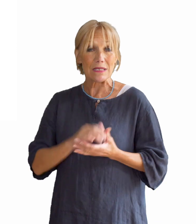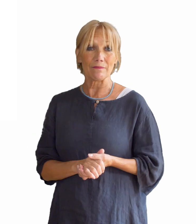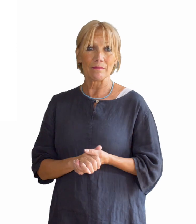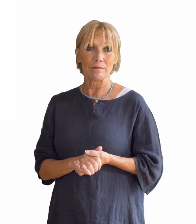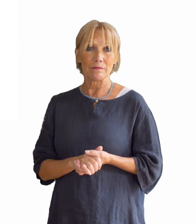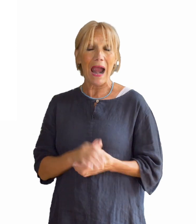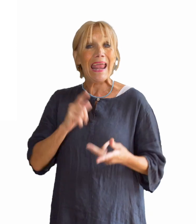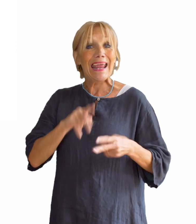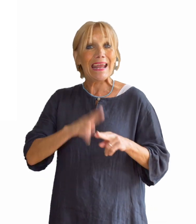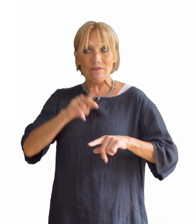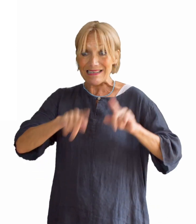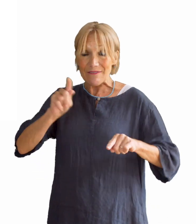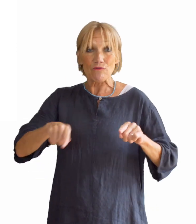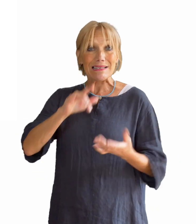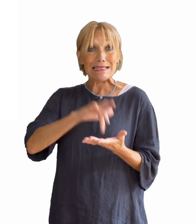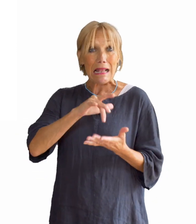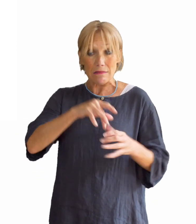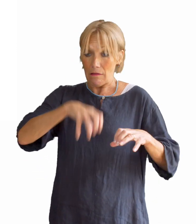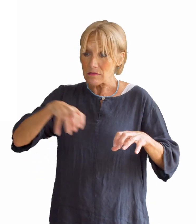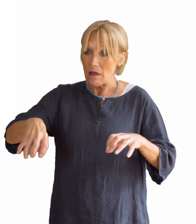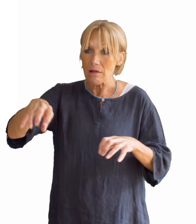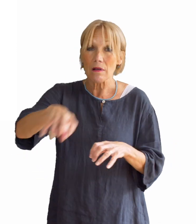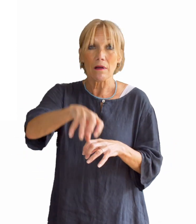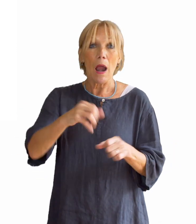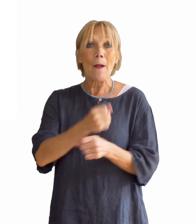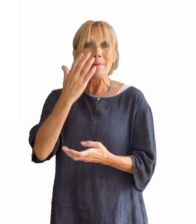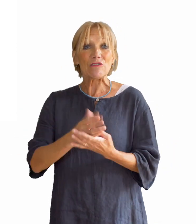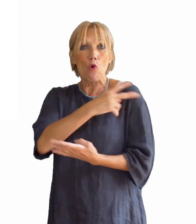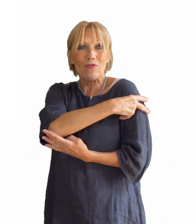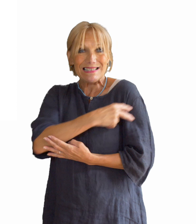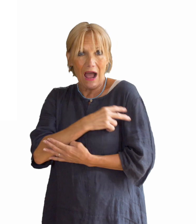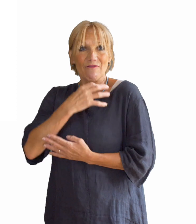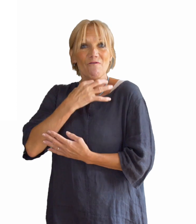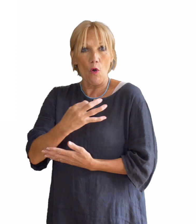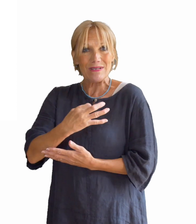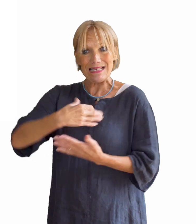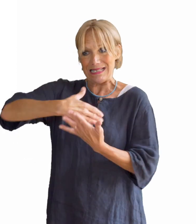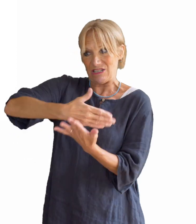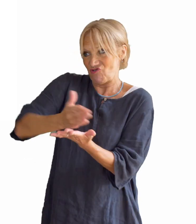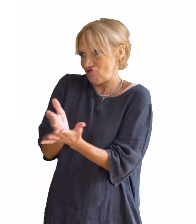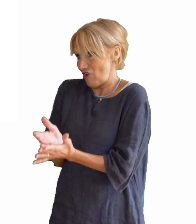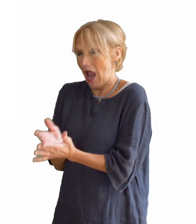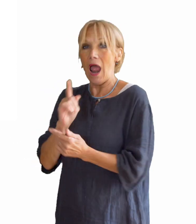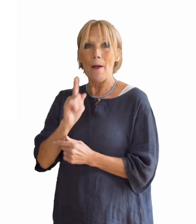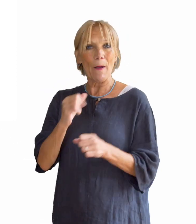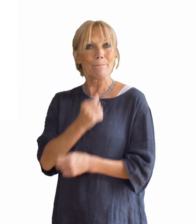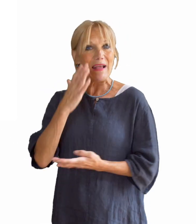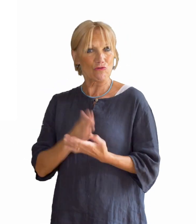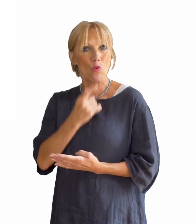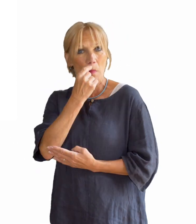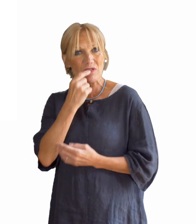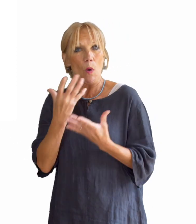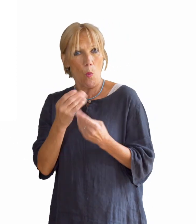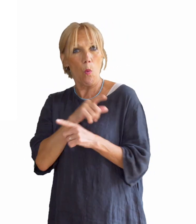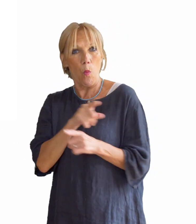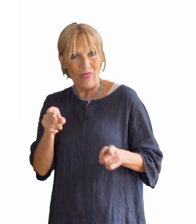multiple centres, consider sharing staff and volunteers between sites, but check with them that this will be possible.